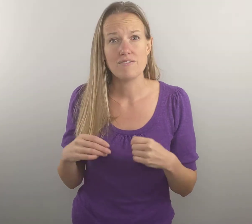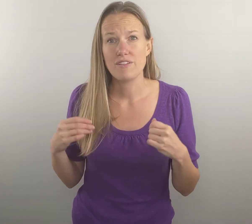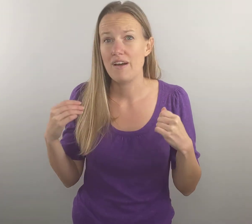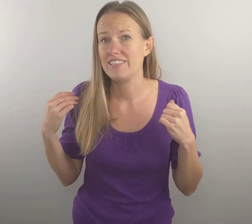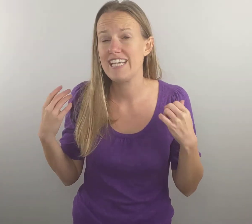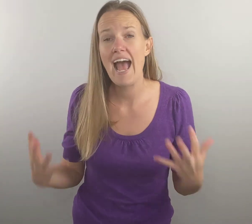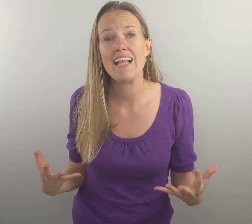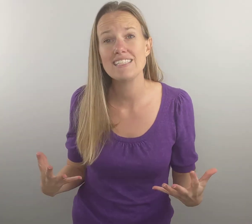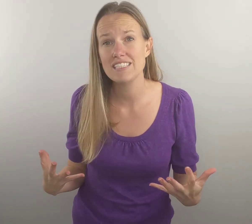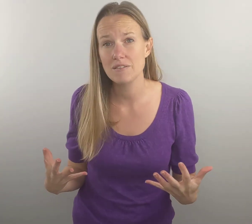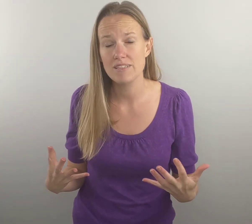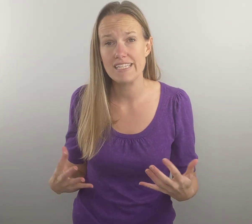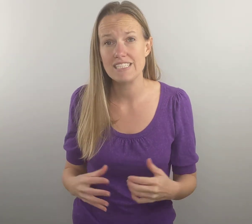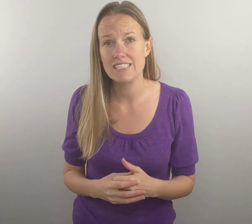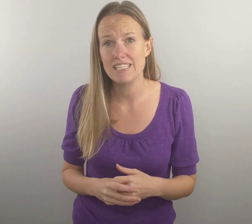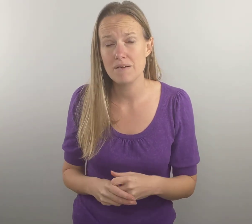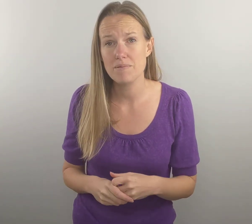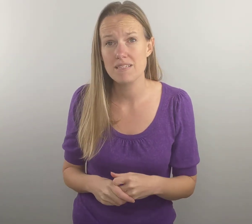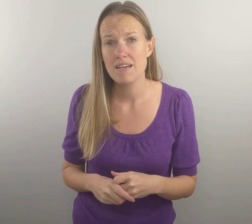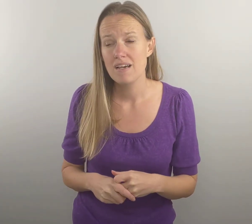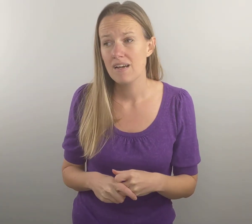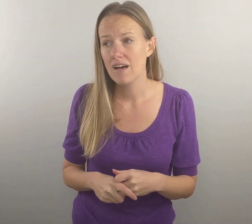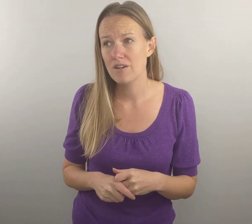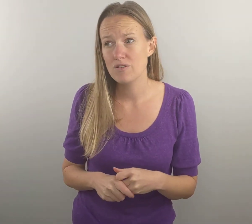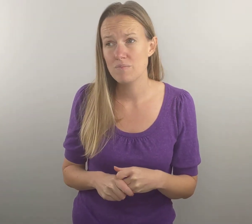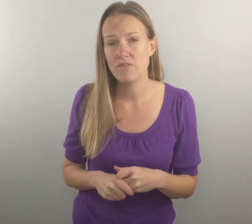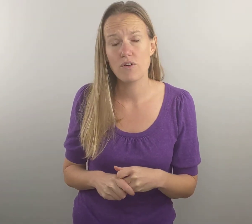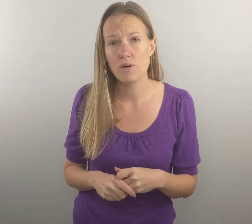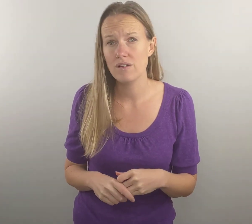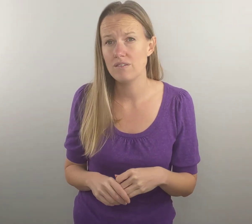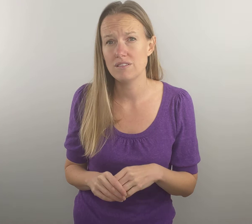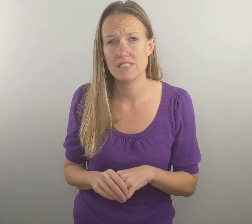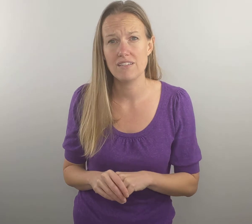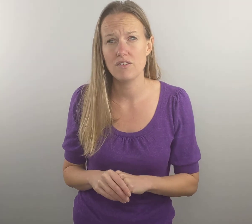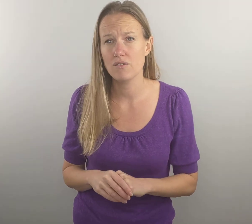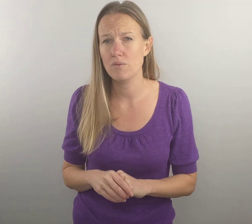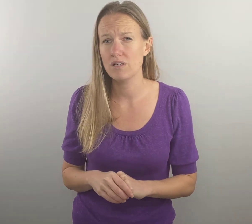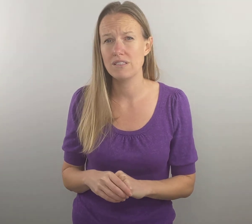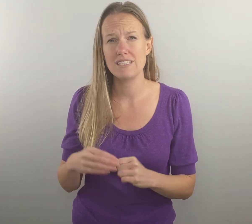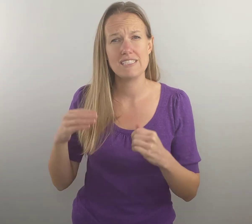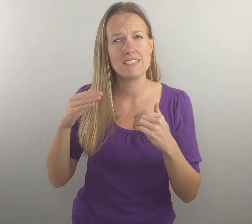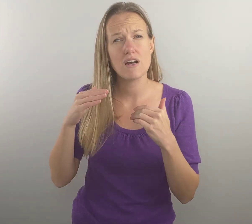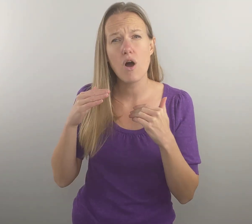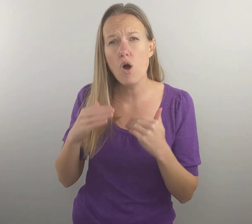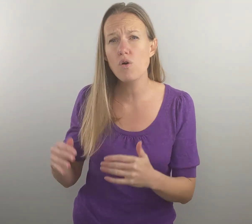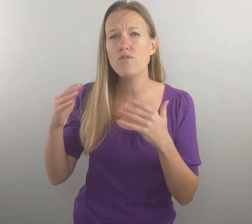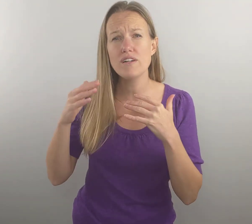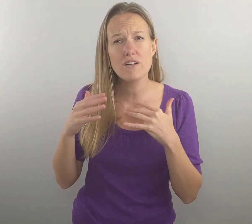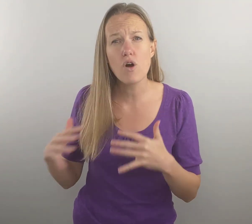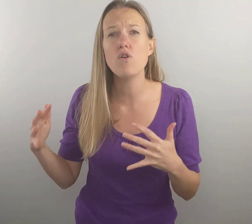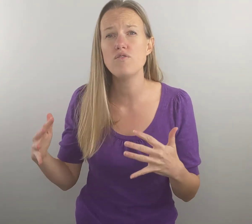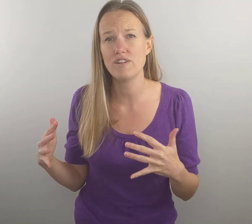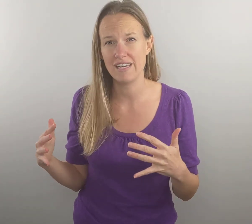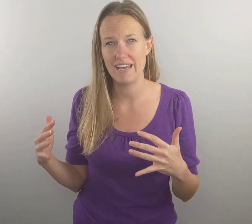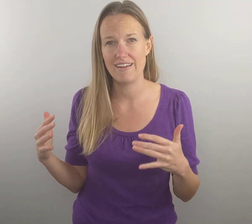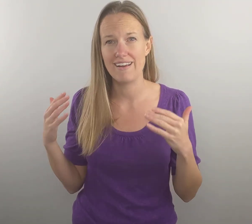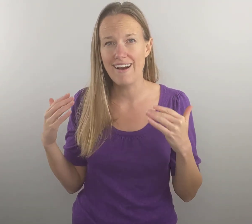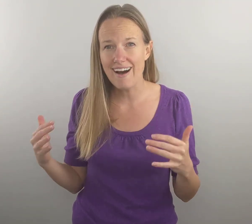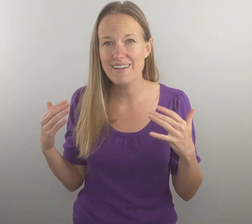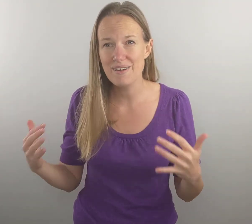you have challenging relationships, God goes before you to give you the words, and just over and over again, God